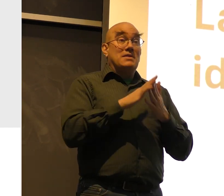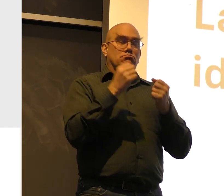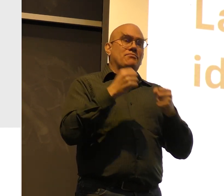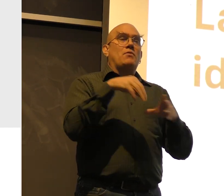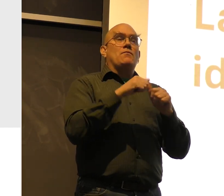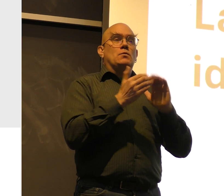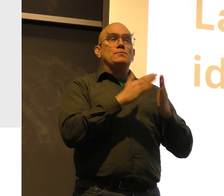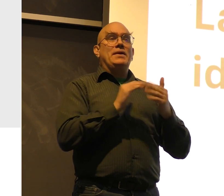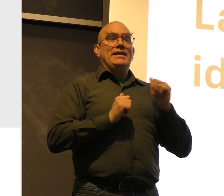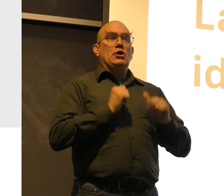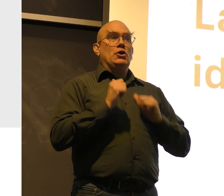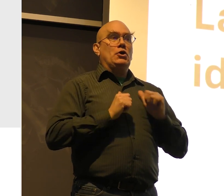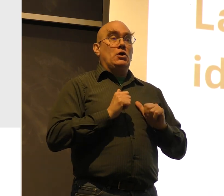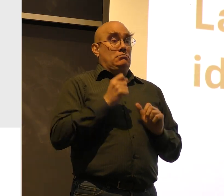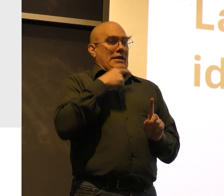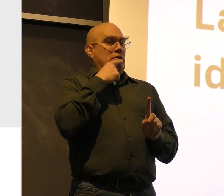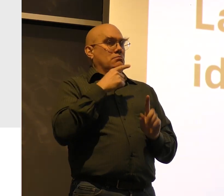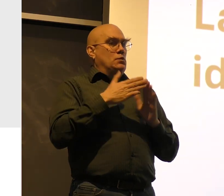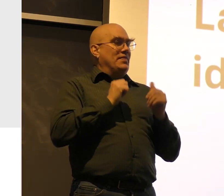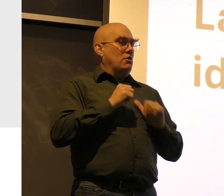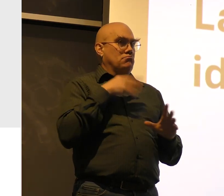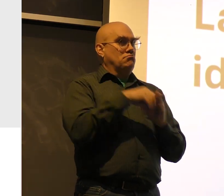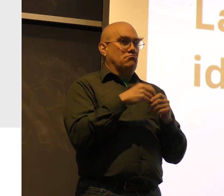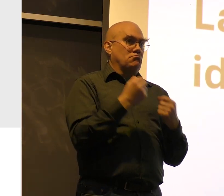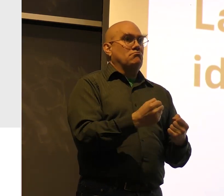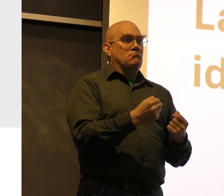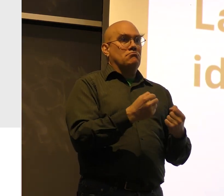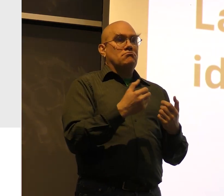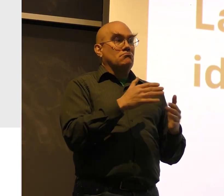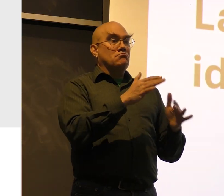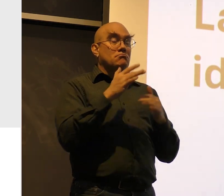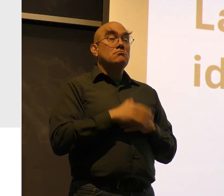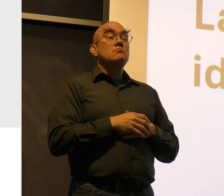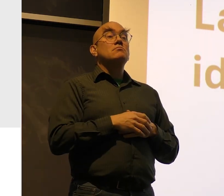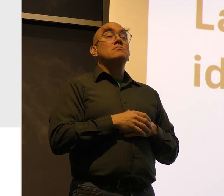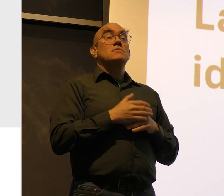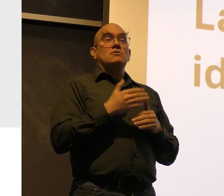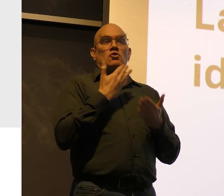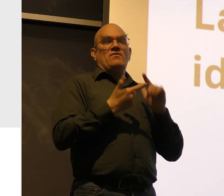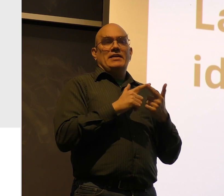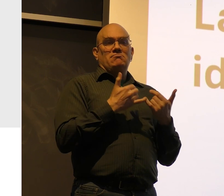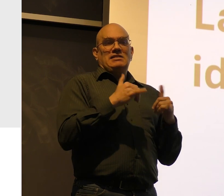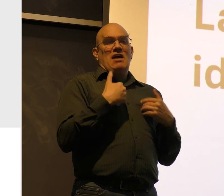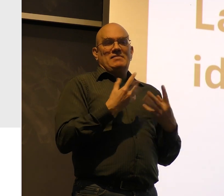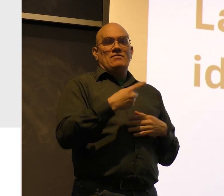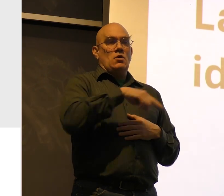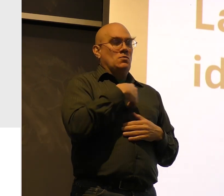the longest time. I became very involved with community theater there. So hearing community theater, I was very involved. And I had a good friend, I still